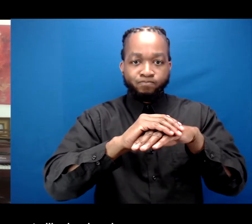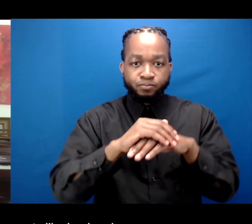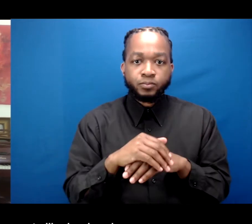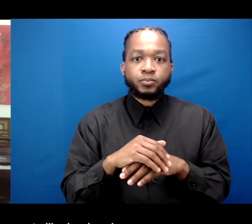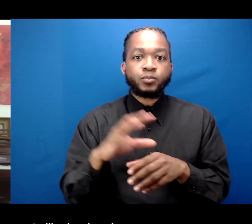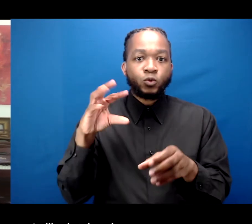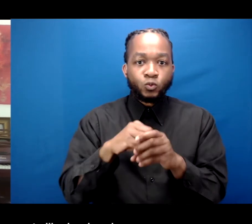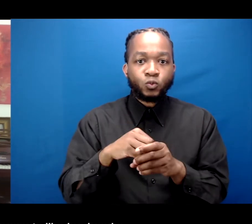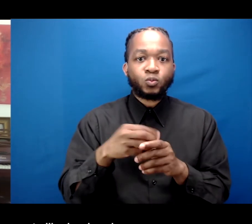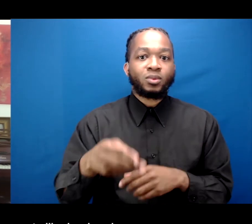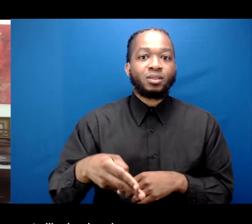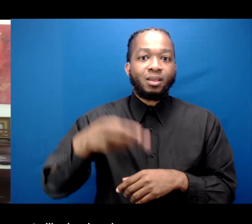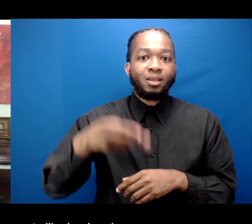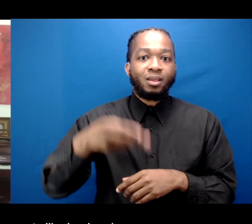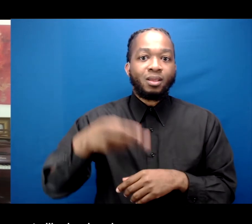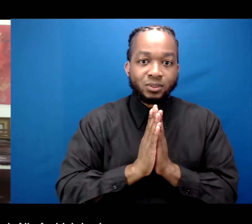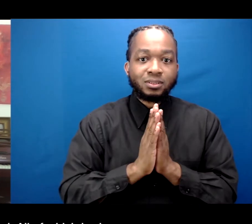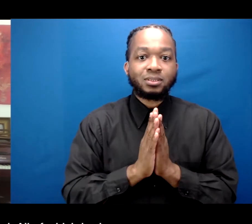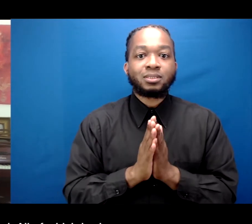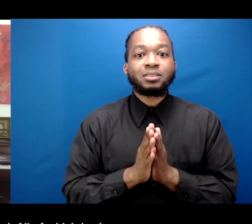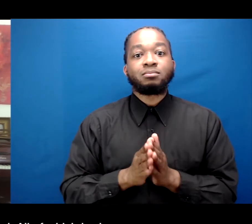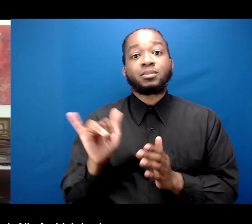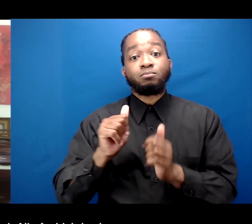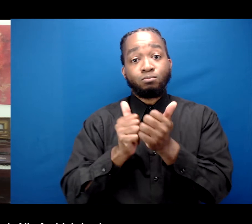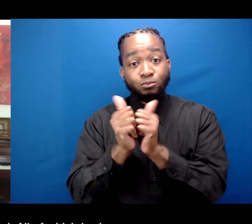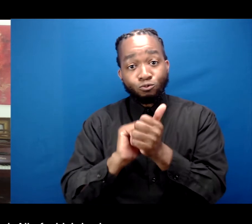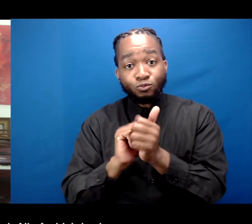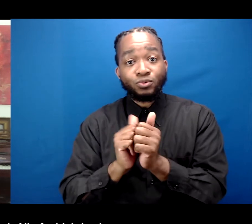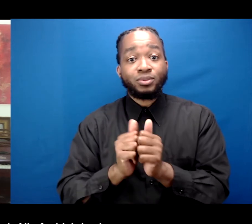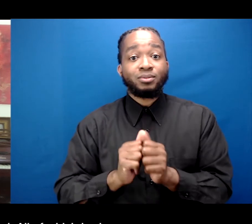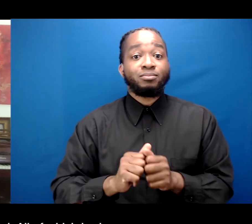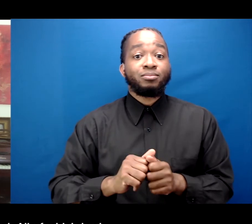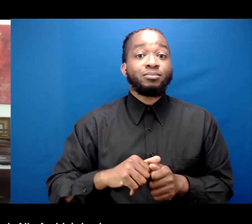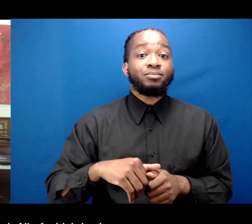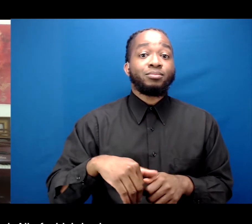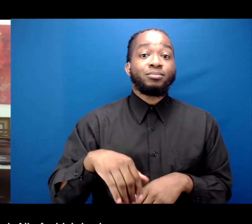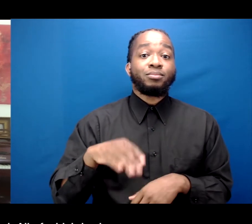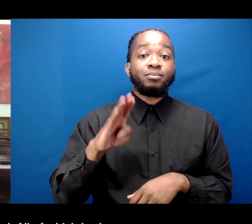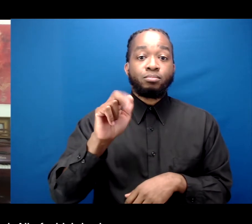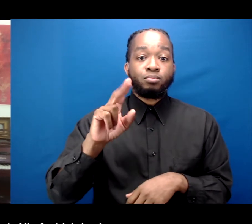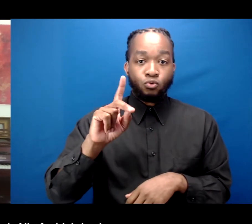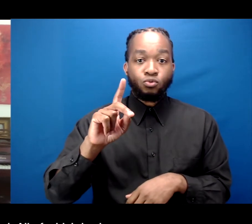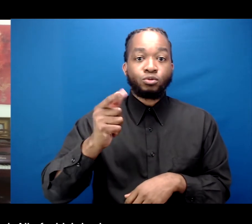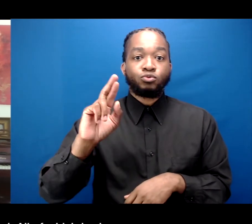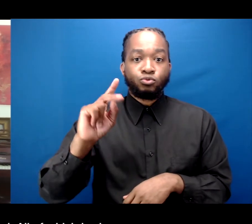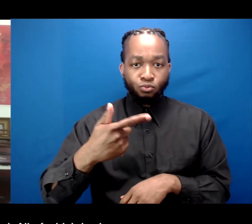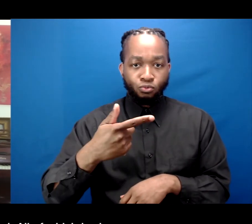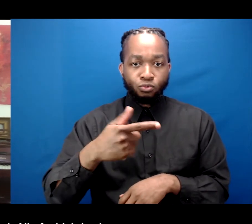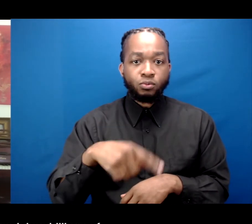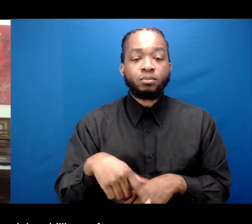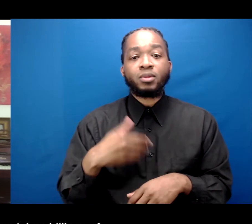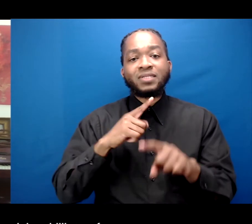of sports, breeds of dogs, and various types of food, all of which had been requested. We accomplished this